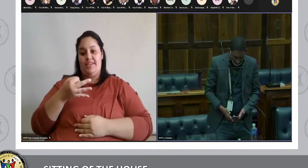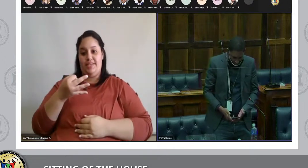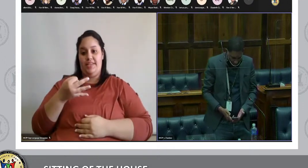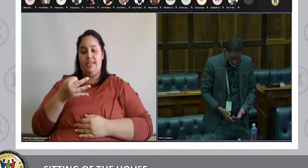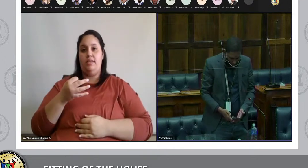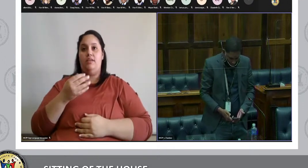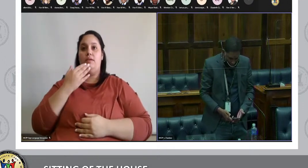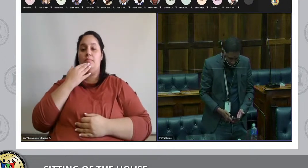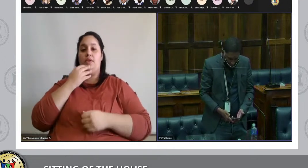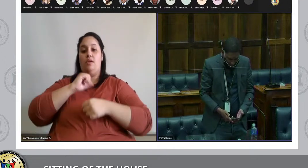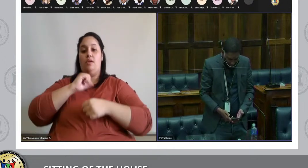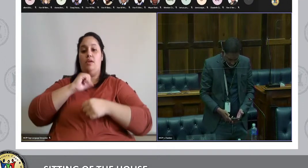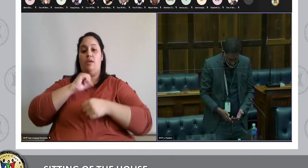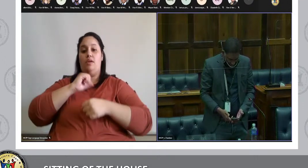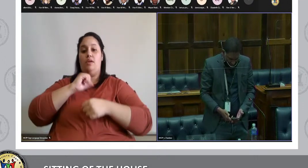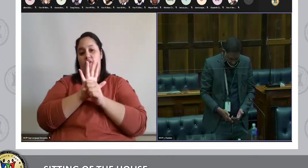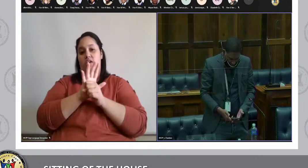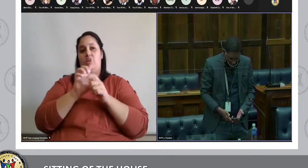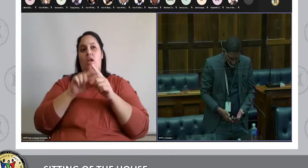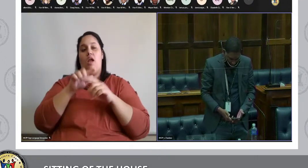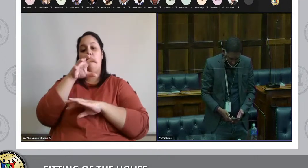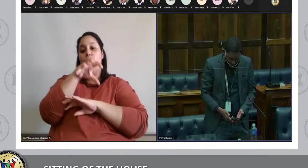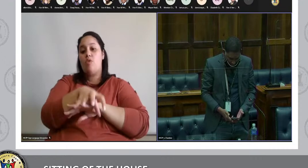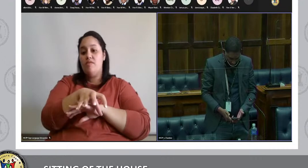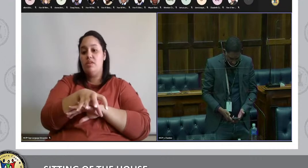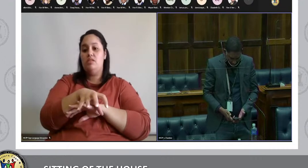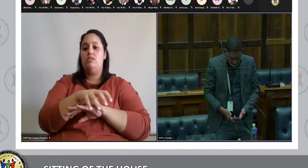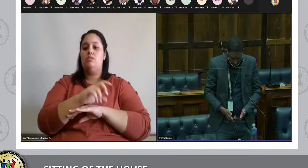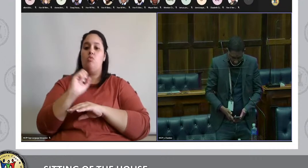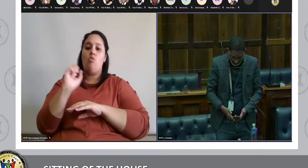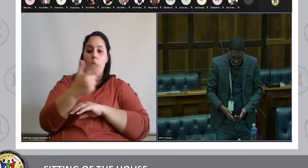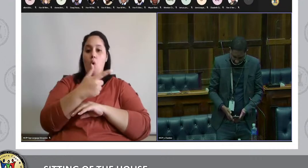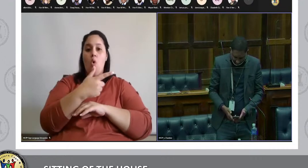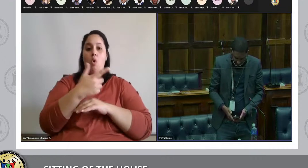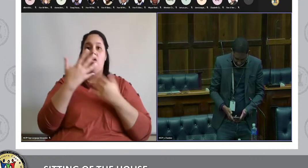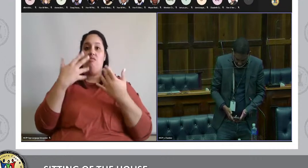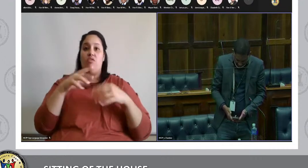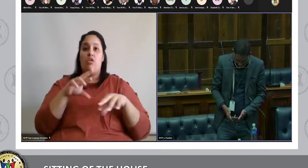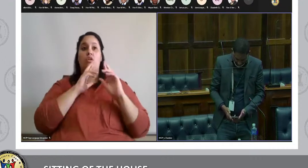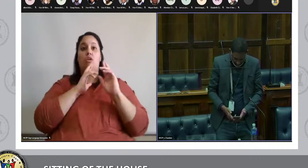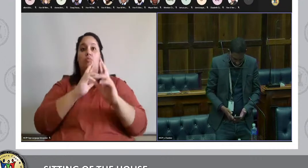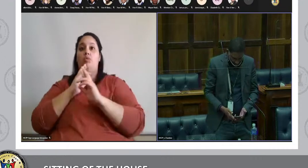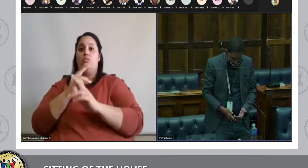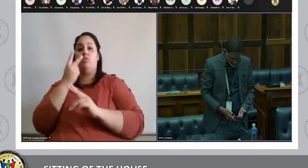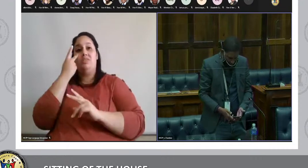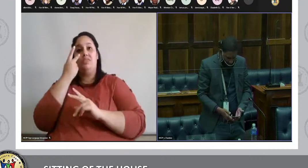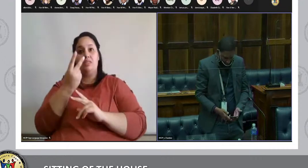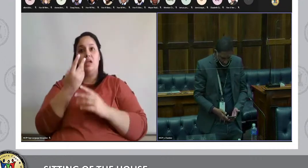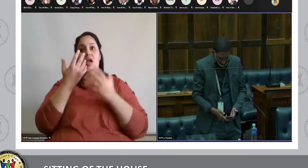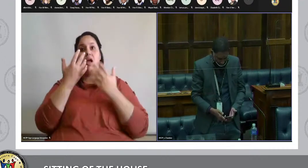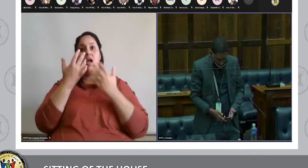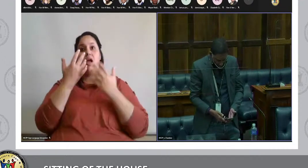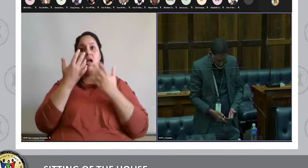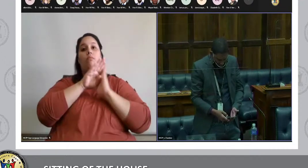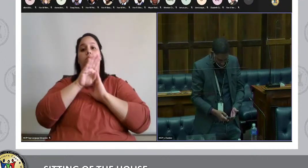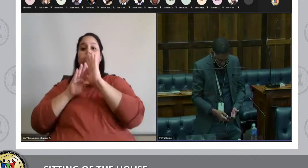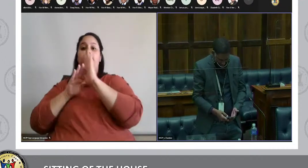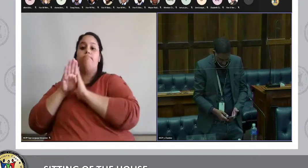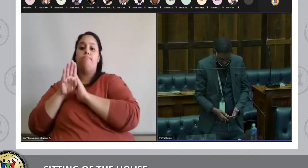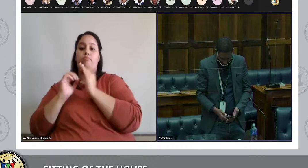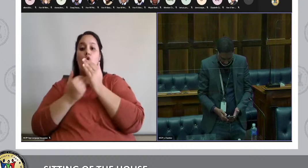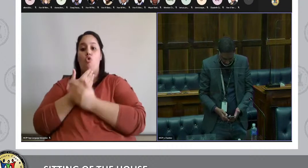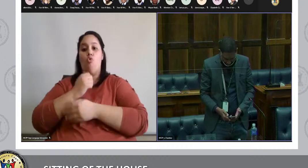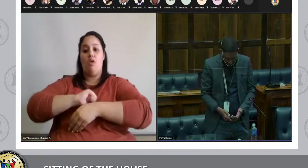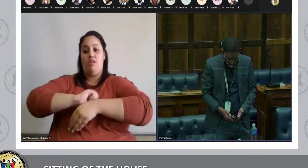infections. All provinces have reported an increase in the number of new